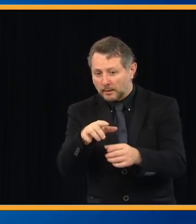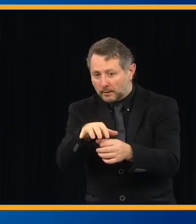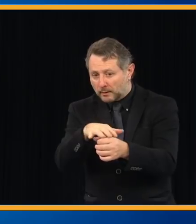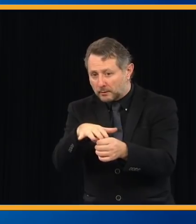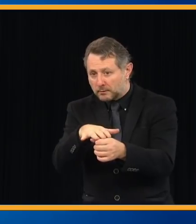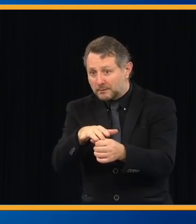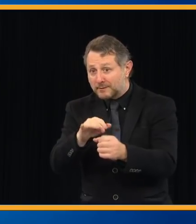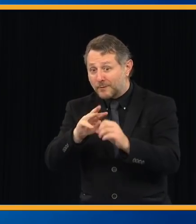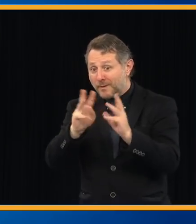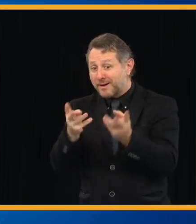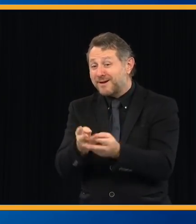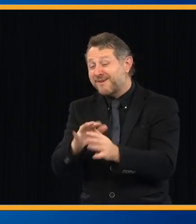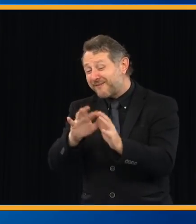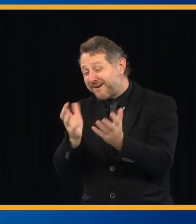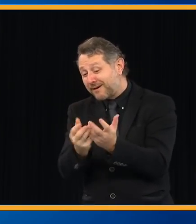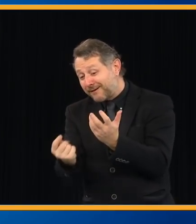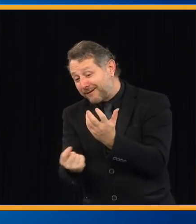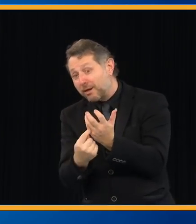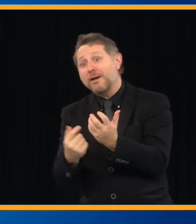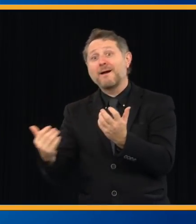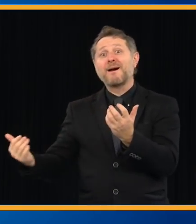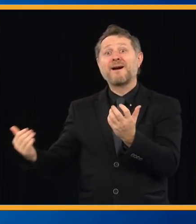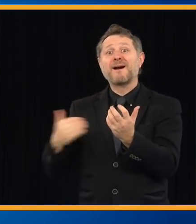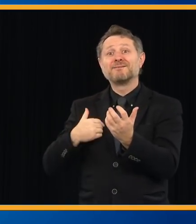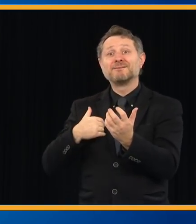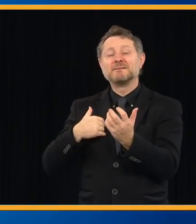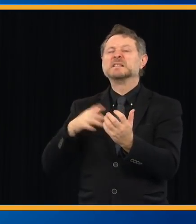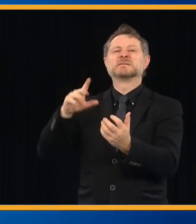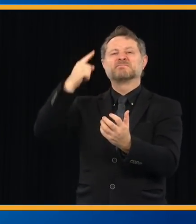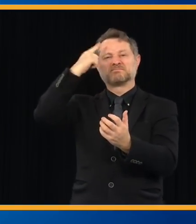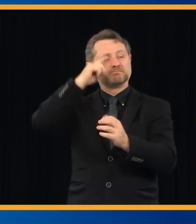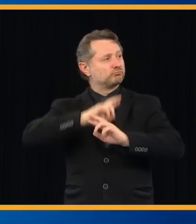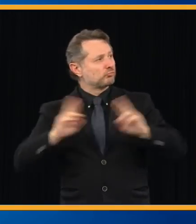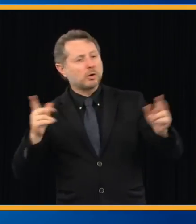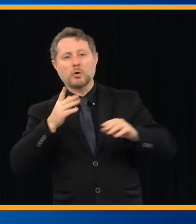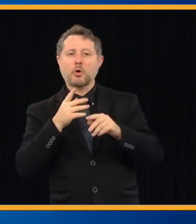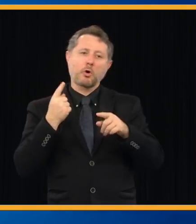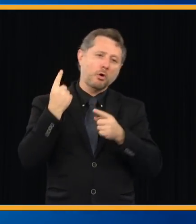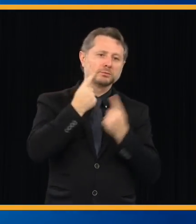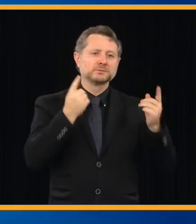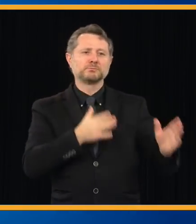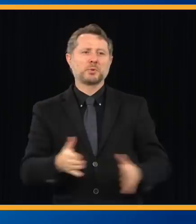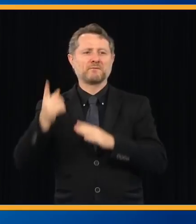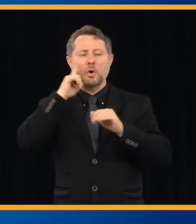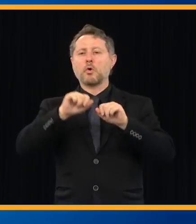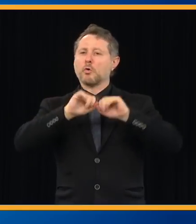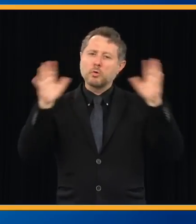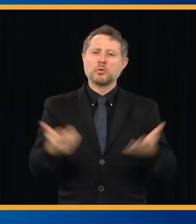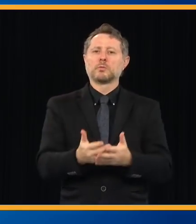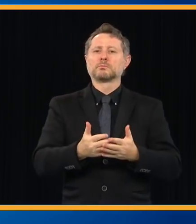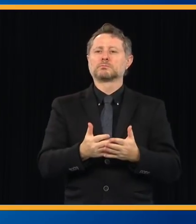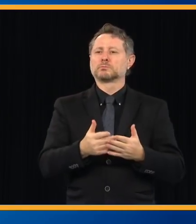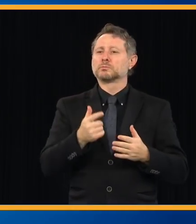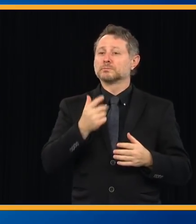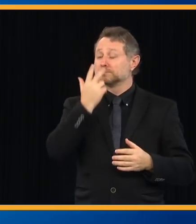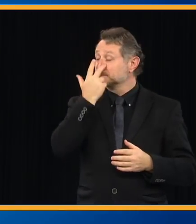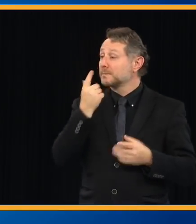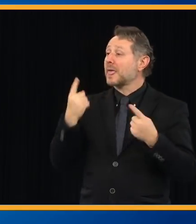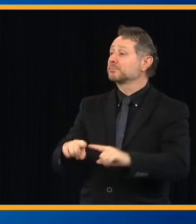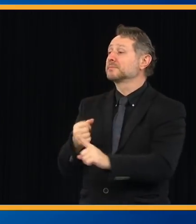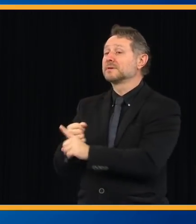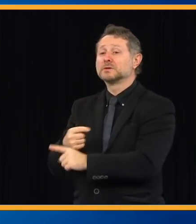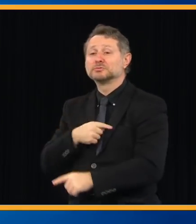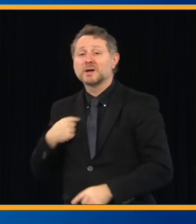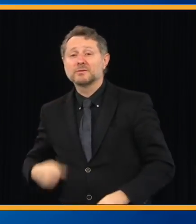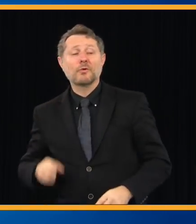an outbreak everywhere. You hear about an outbreak in China, you hear about an outbreak in Korea, just assume that it